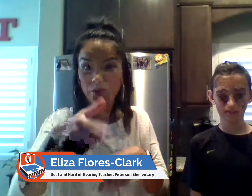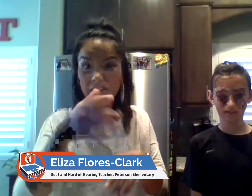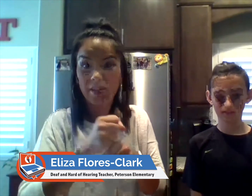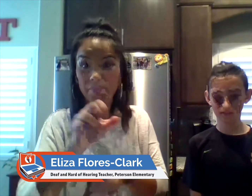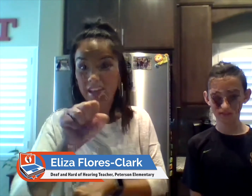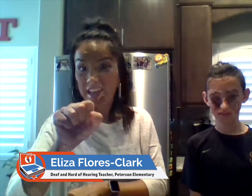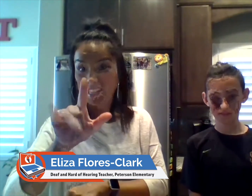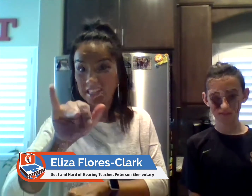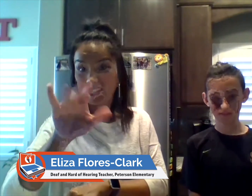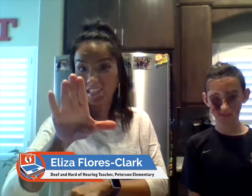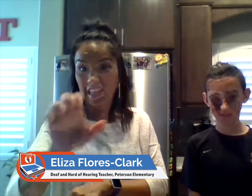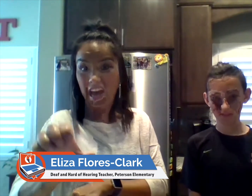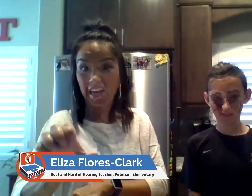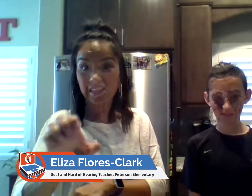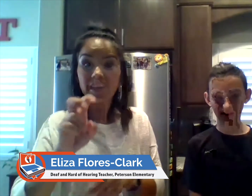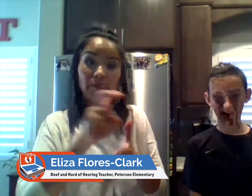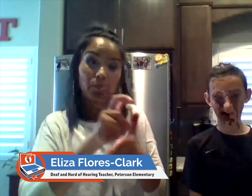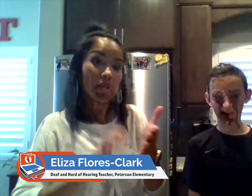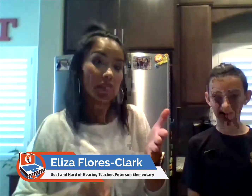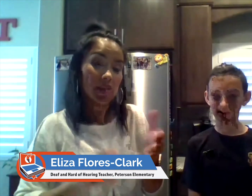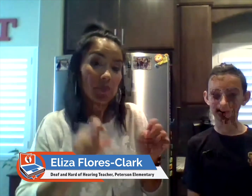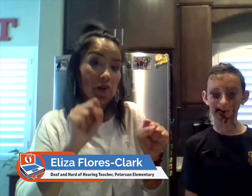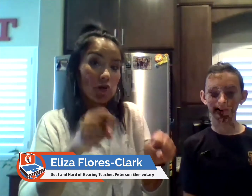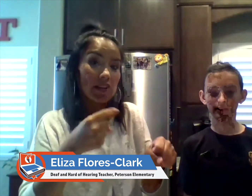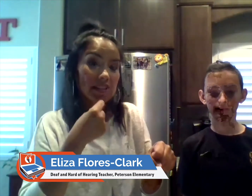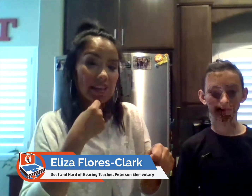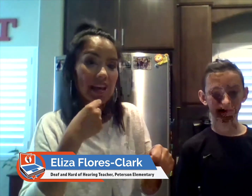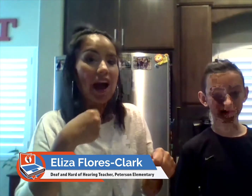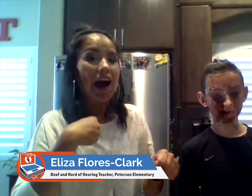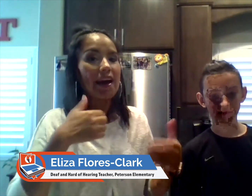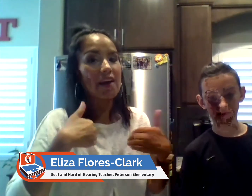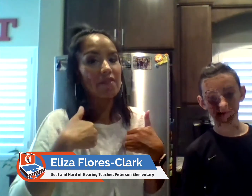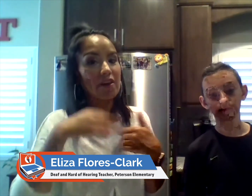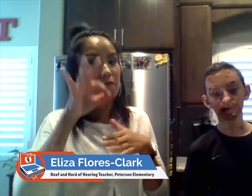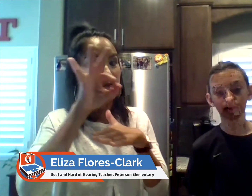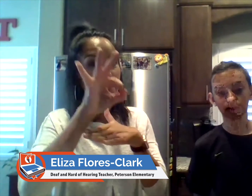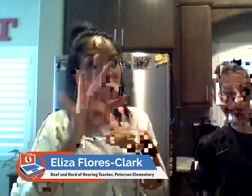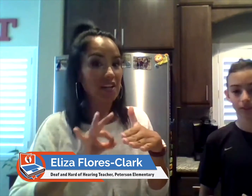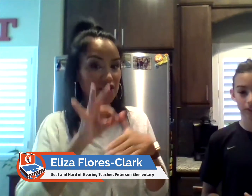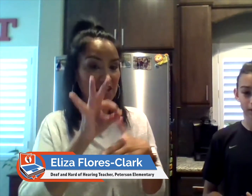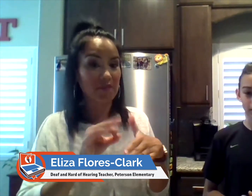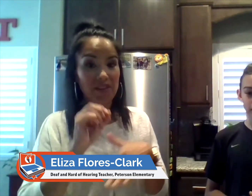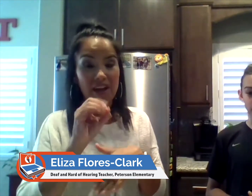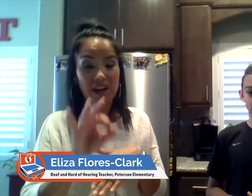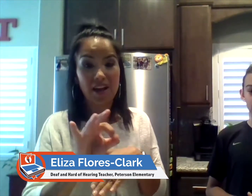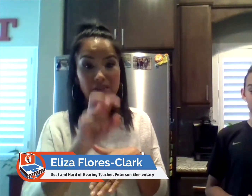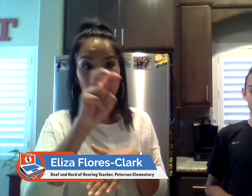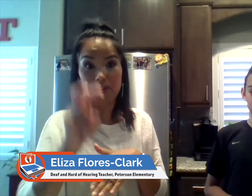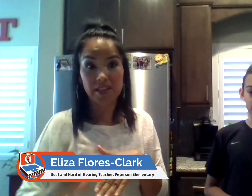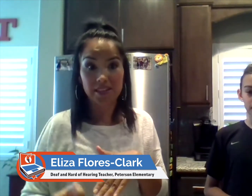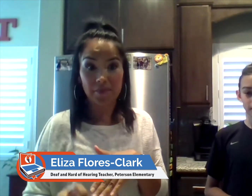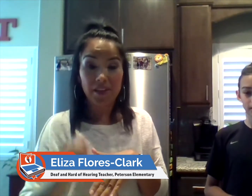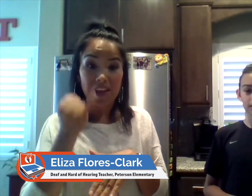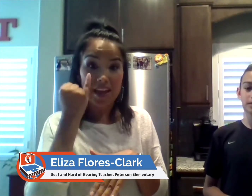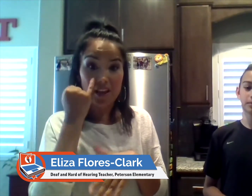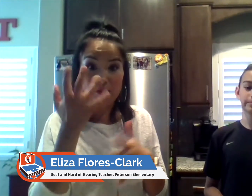a slice of pizza, you can say, I have a fraction. of a pizza. And if you want